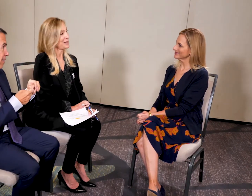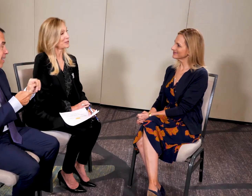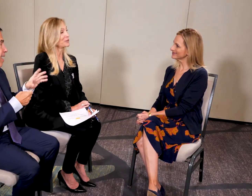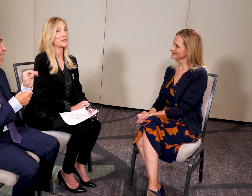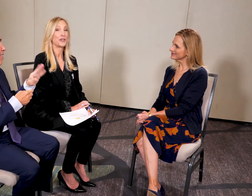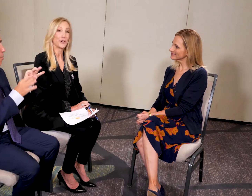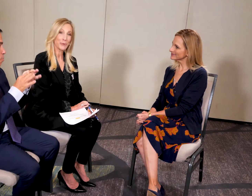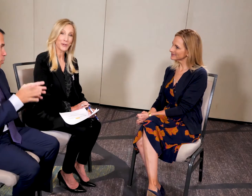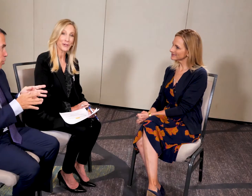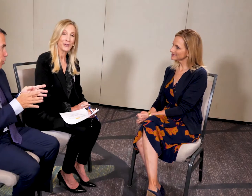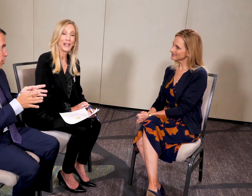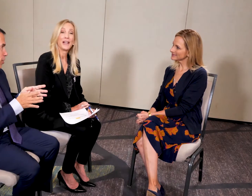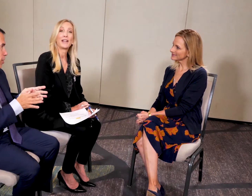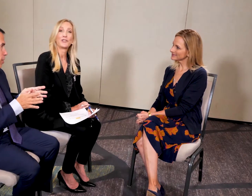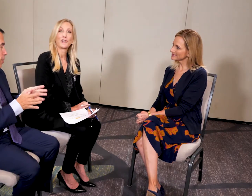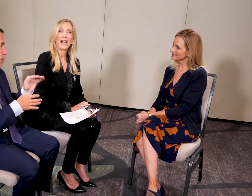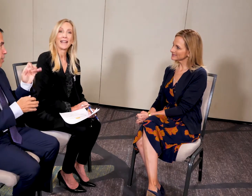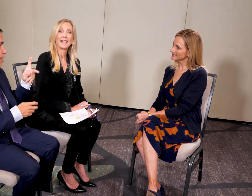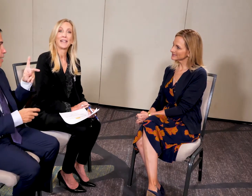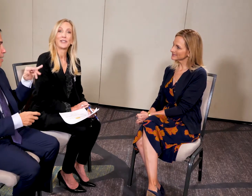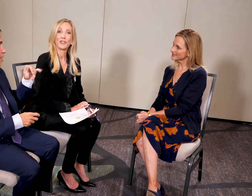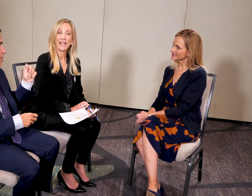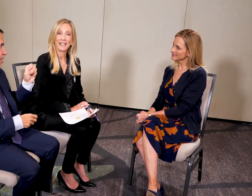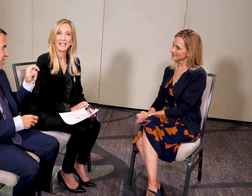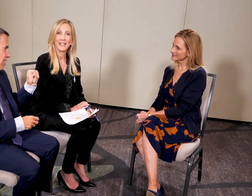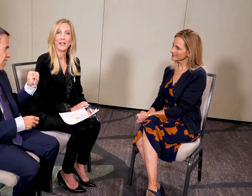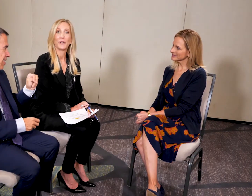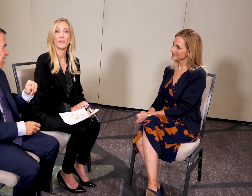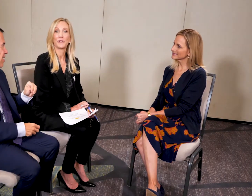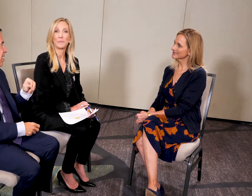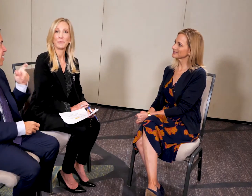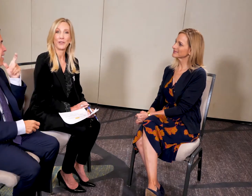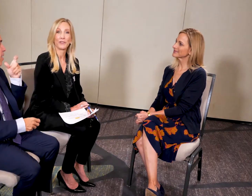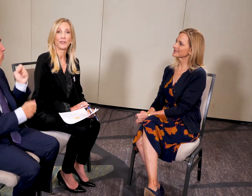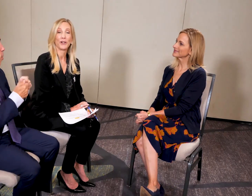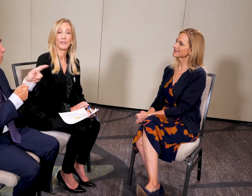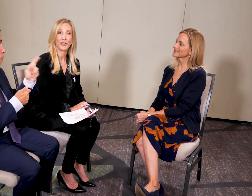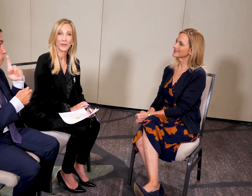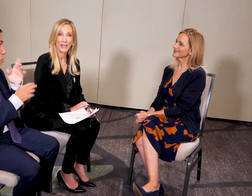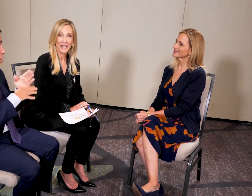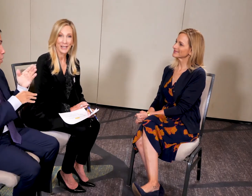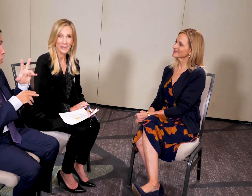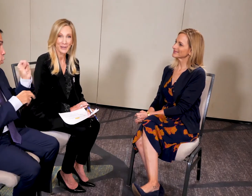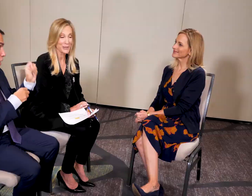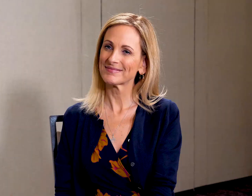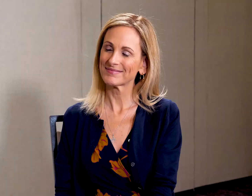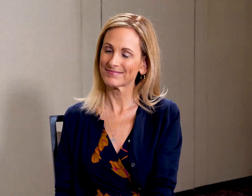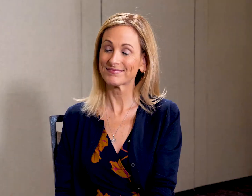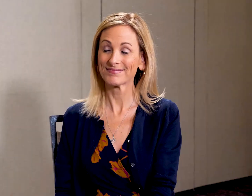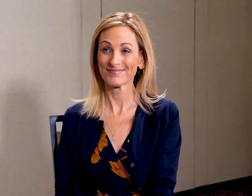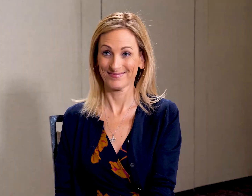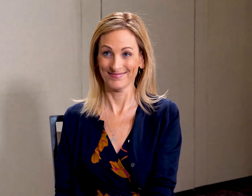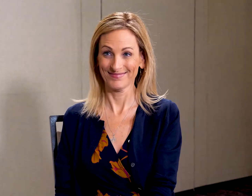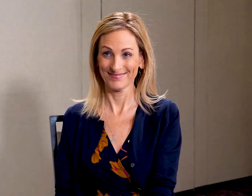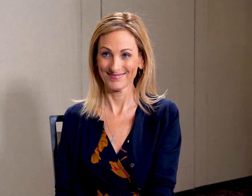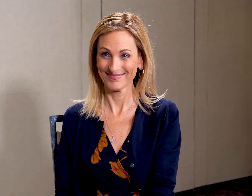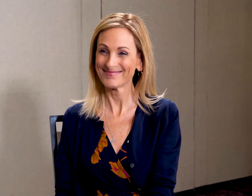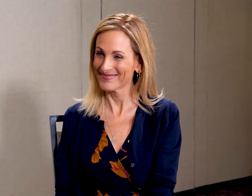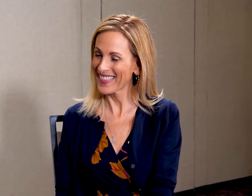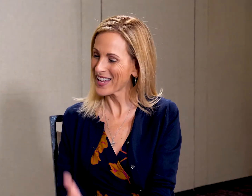her interpreter, Jack Jason, who's been with her for over 30 years. Welcome both of you to Mosaic.